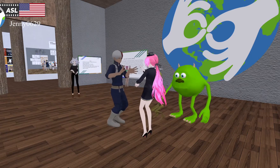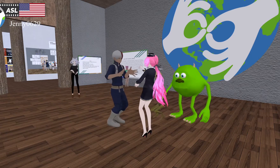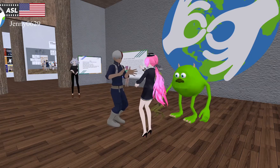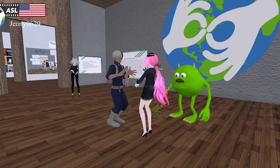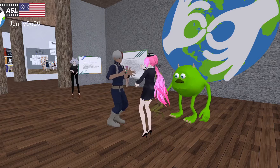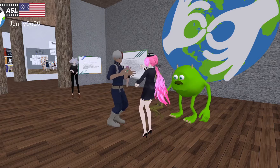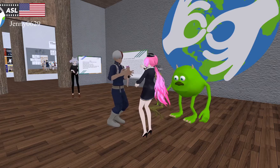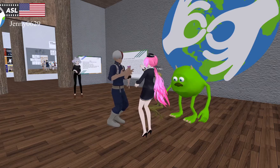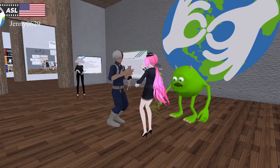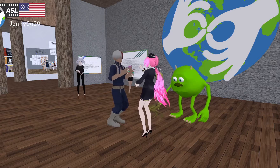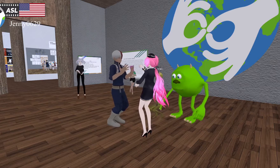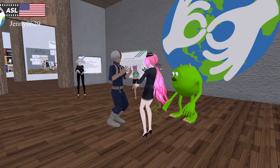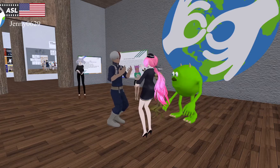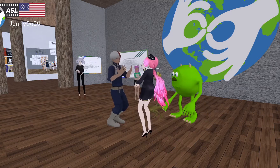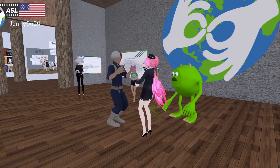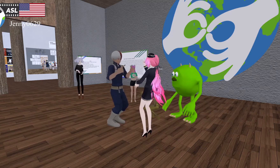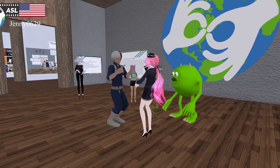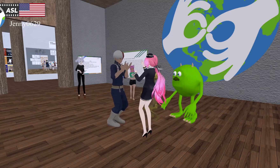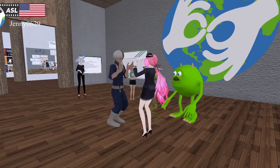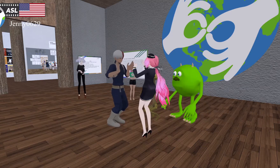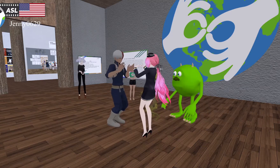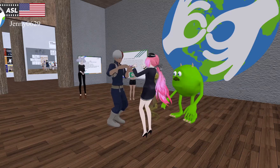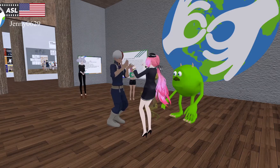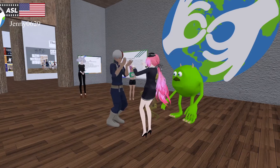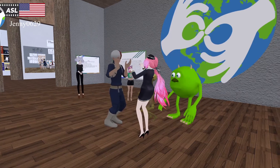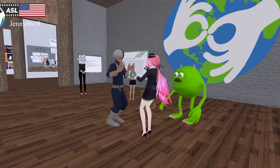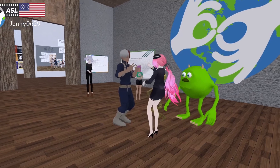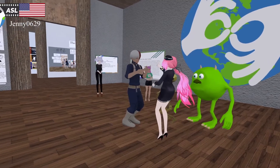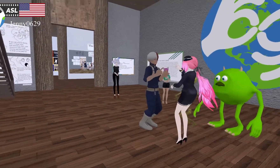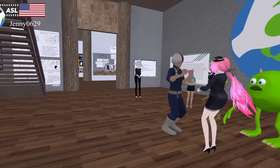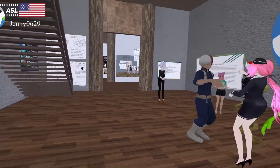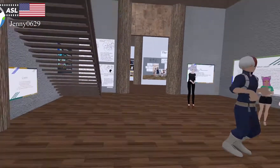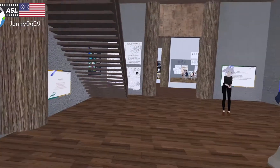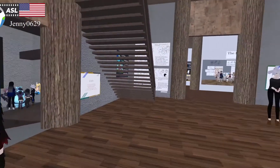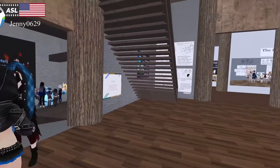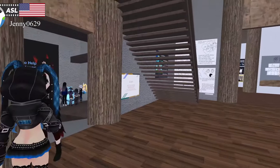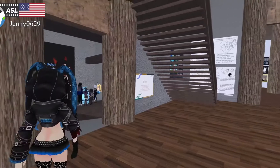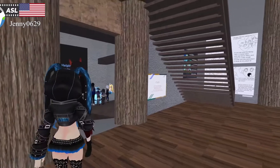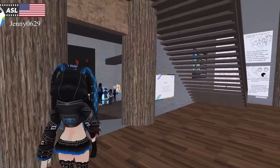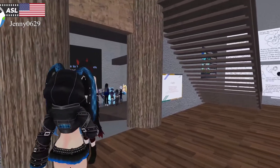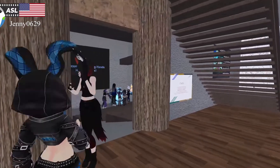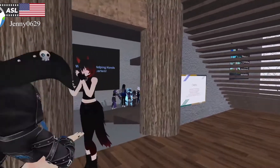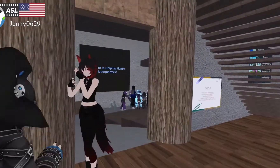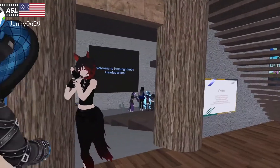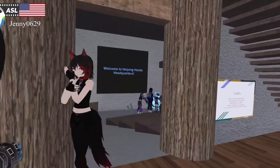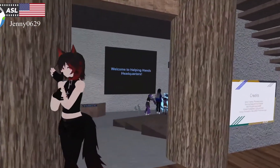Fun. Beer pong, I guess. I don't know. What goes on at VR parties? sign, Drug people different, stuff. yeah. And the culture in VR is different as well. Yeah.